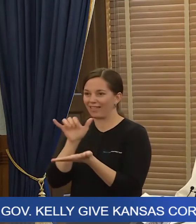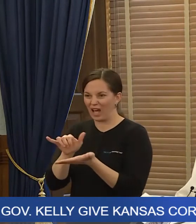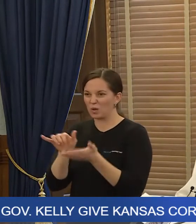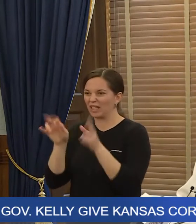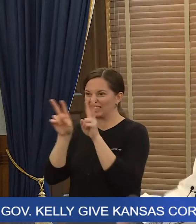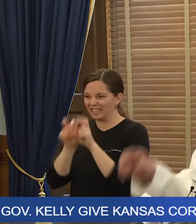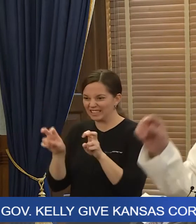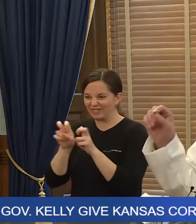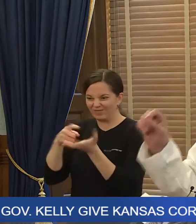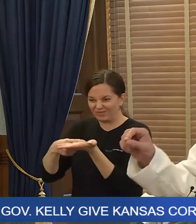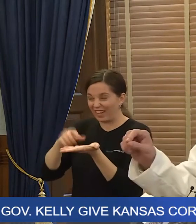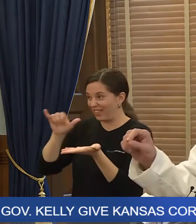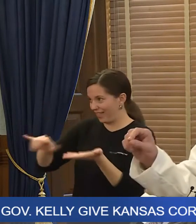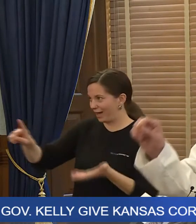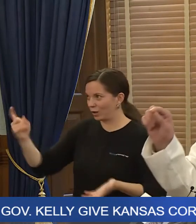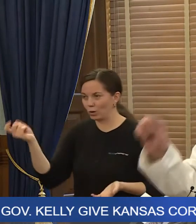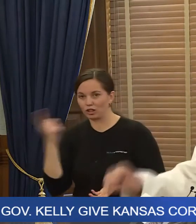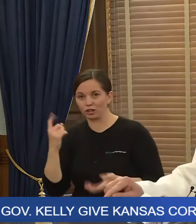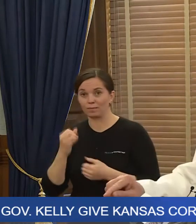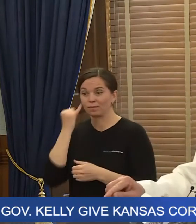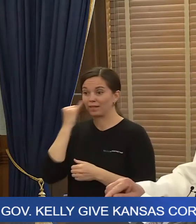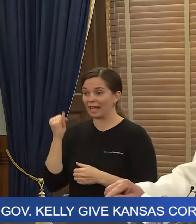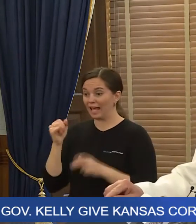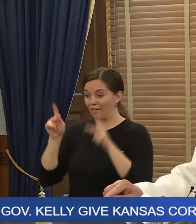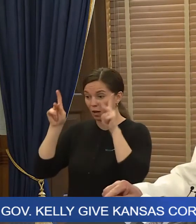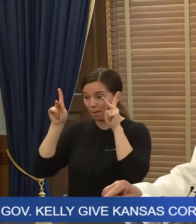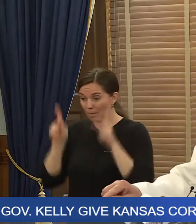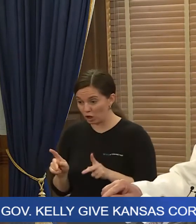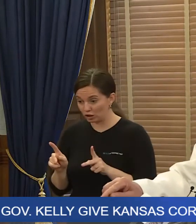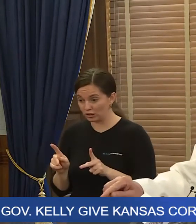question, which is in somebody that is proven on a